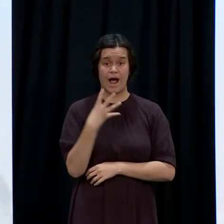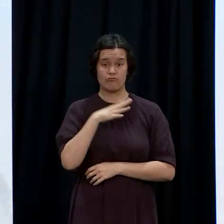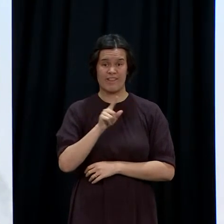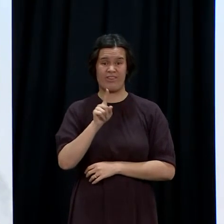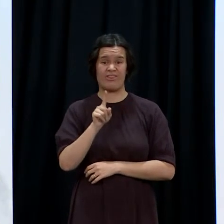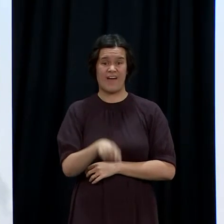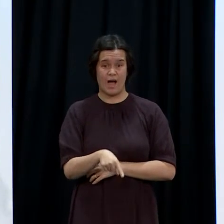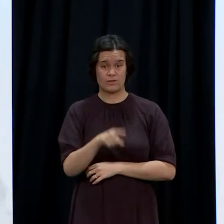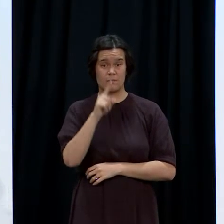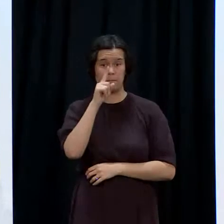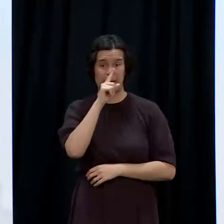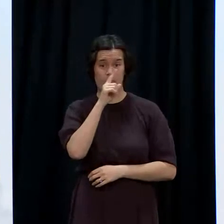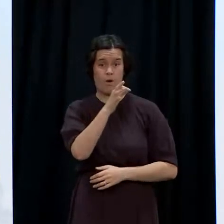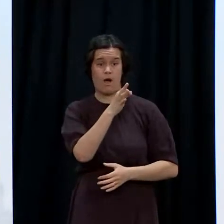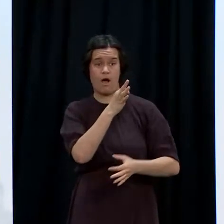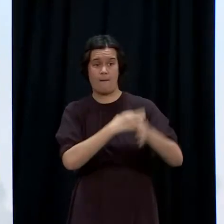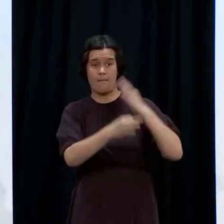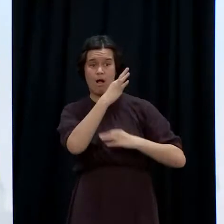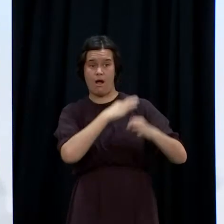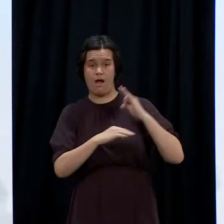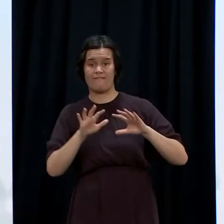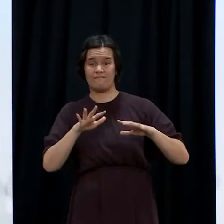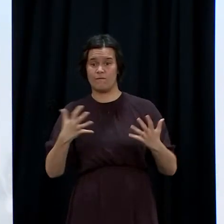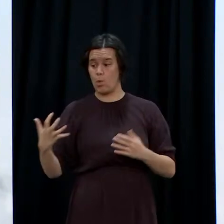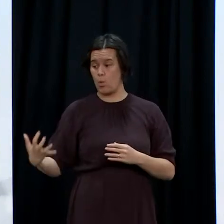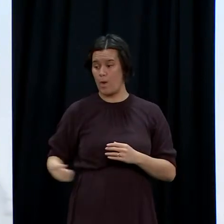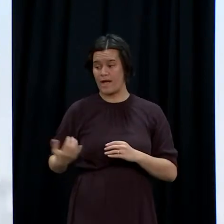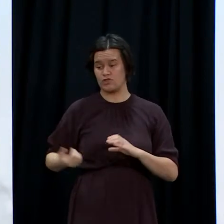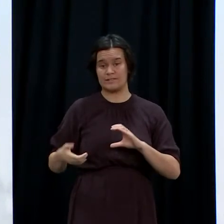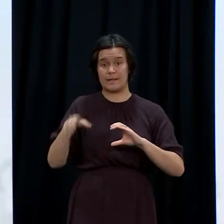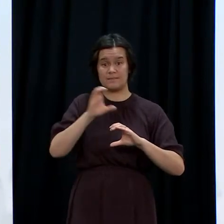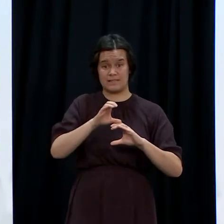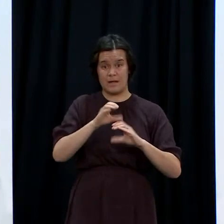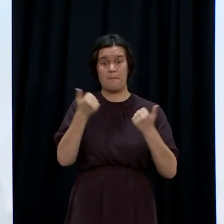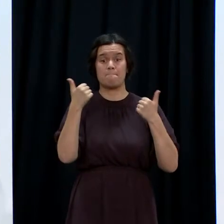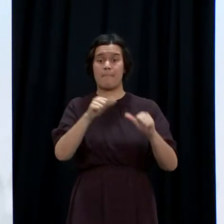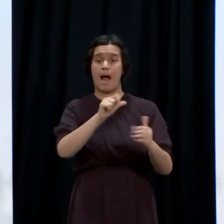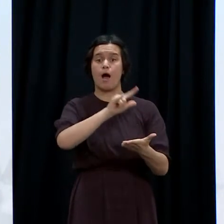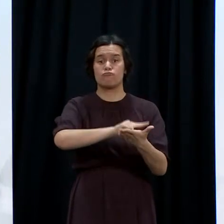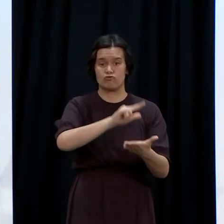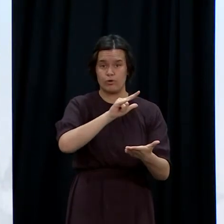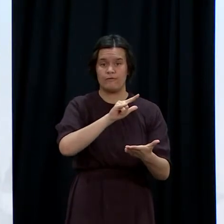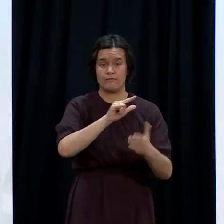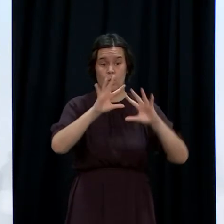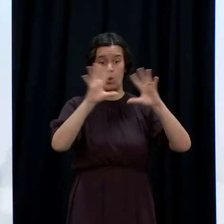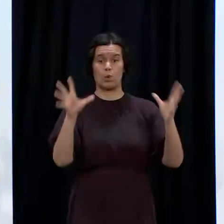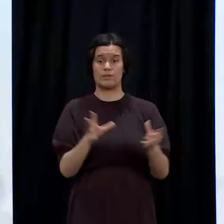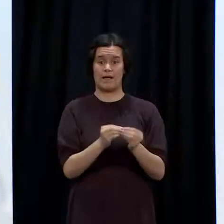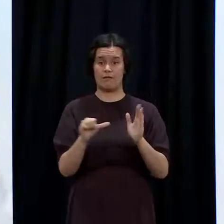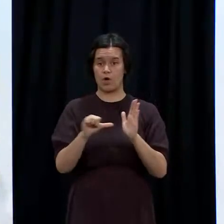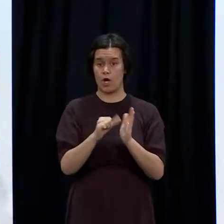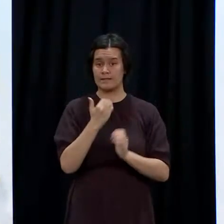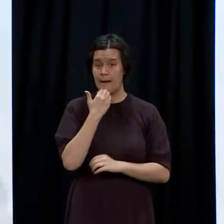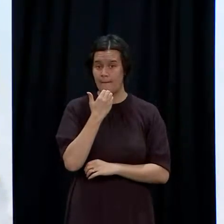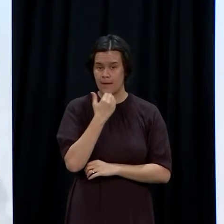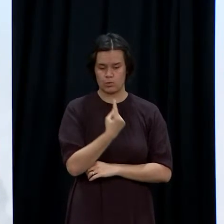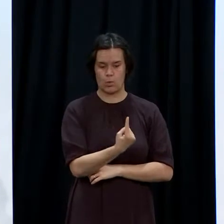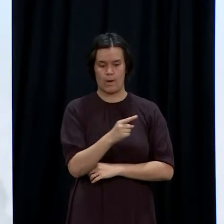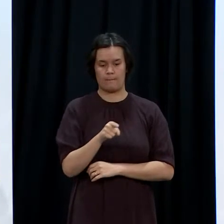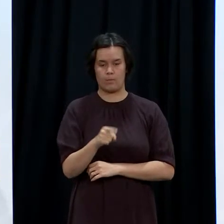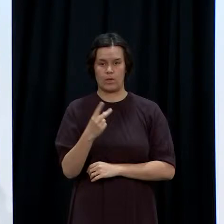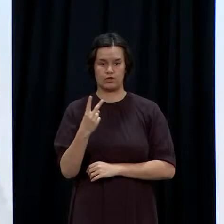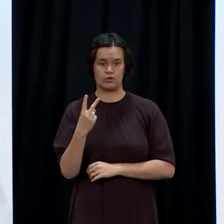404,688 applications for the wage subsidy scheme have been approved in this round, totalling almost $1.7 billion in